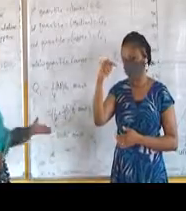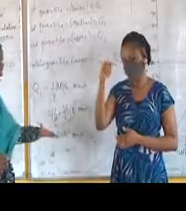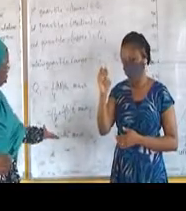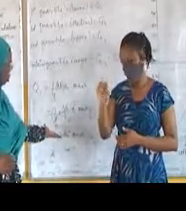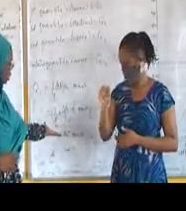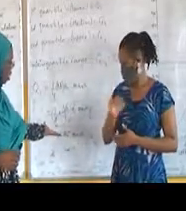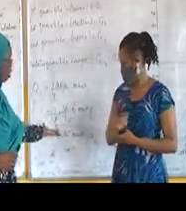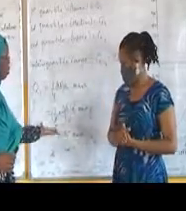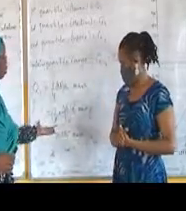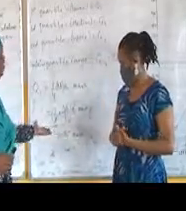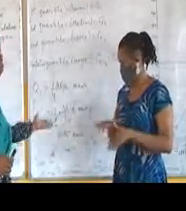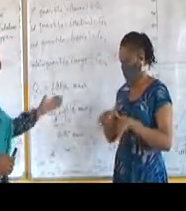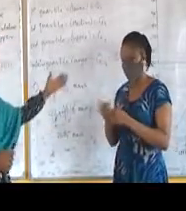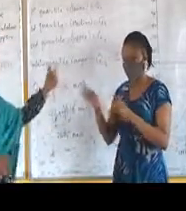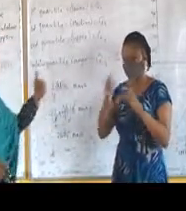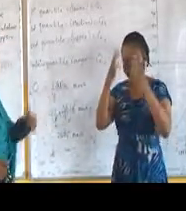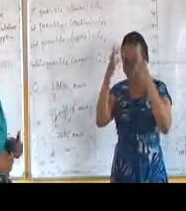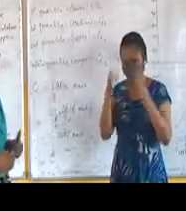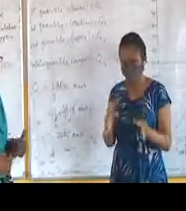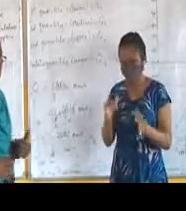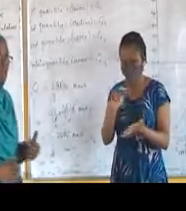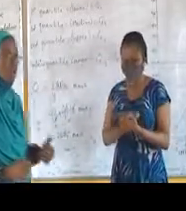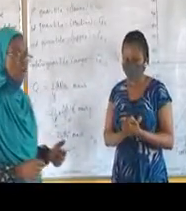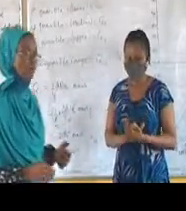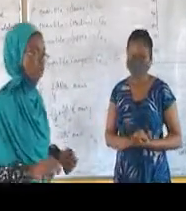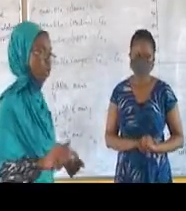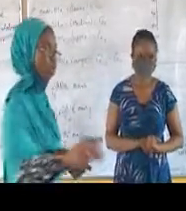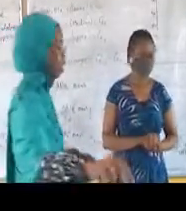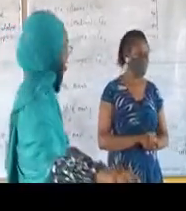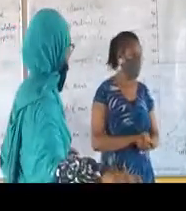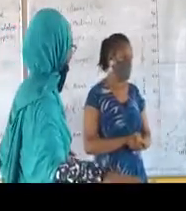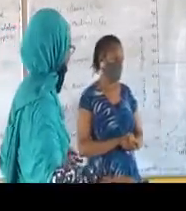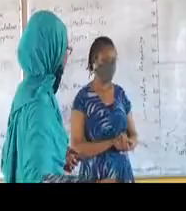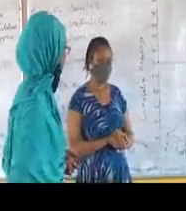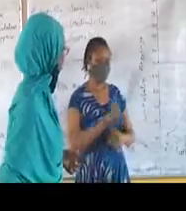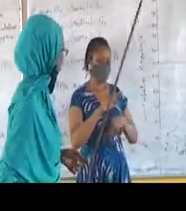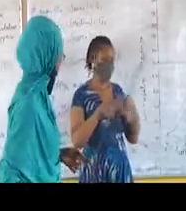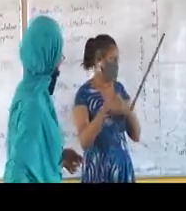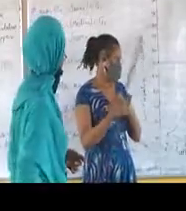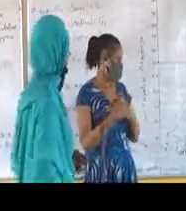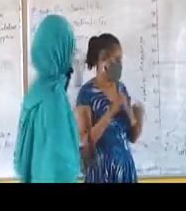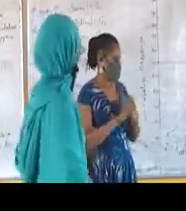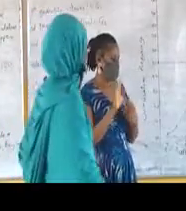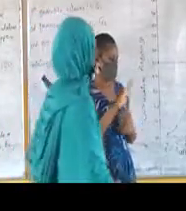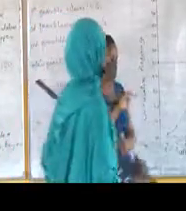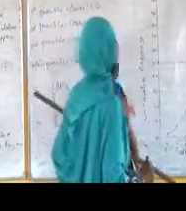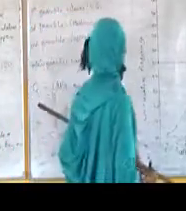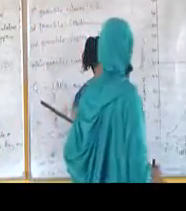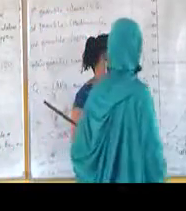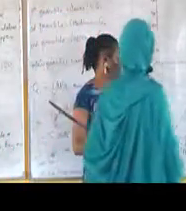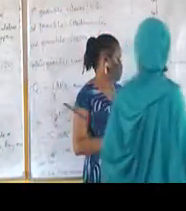So how do you determine the marks from your graph? Again, you go back to your graph